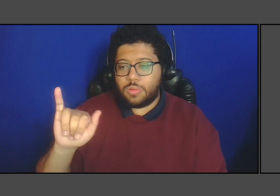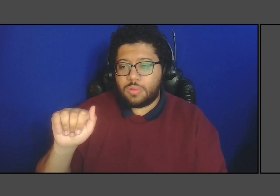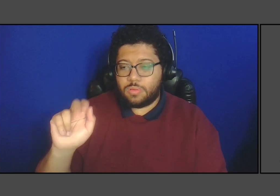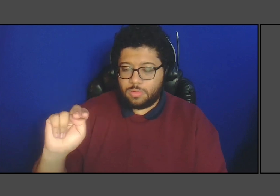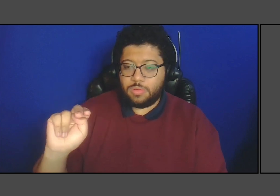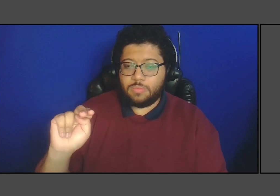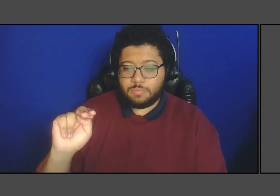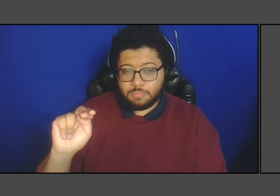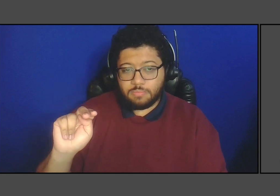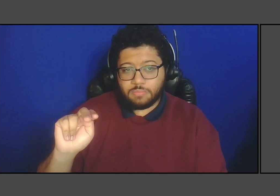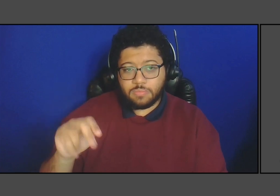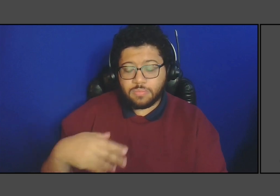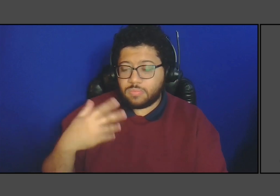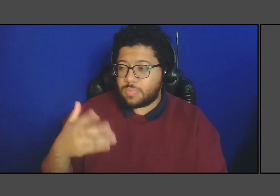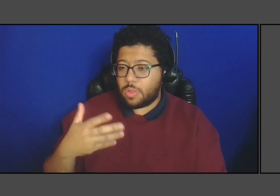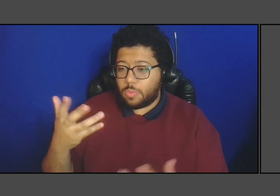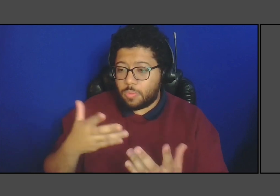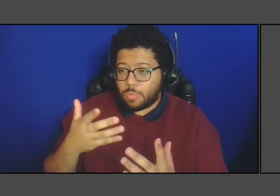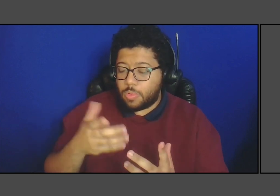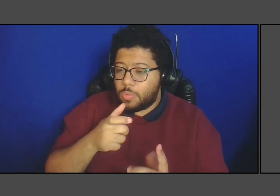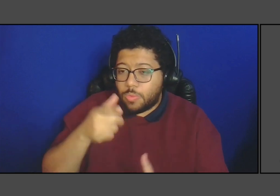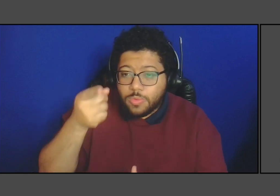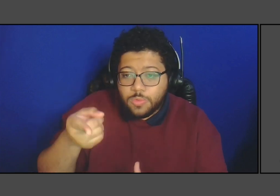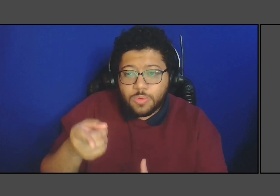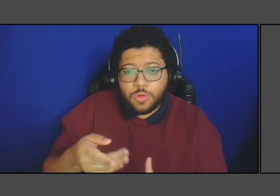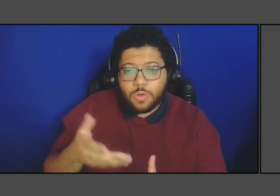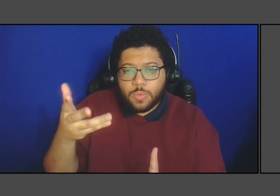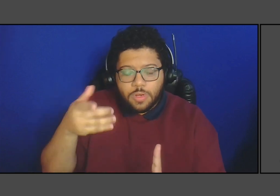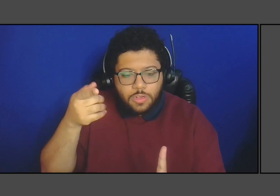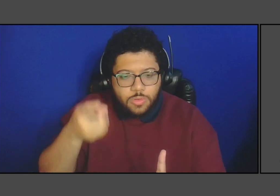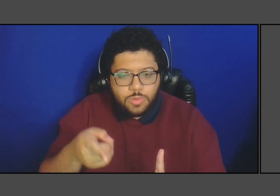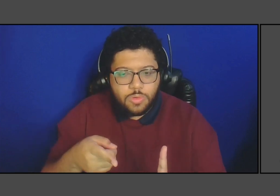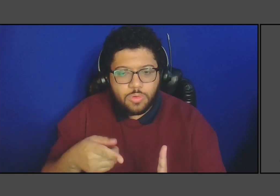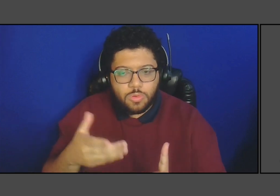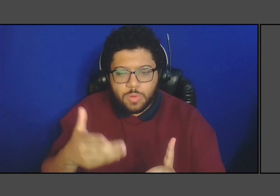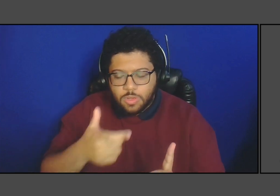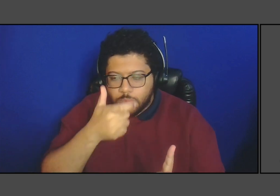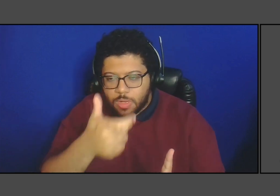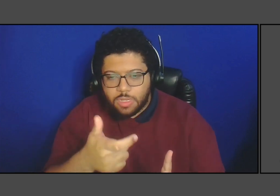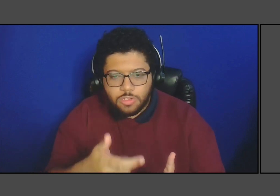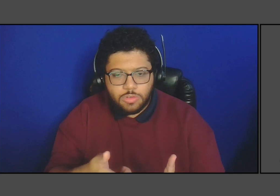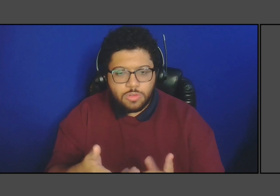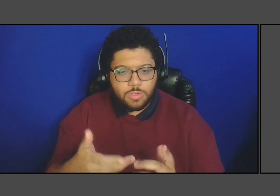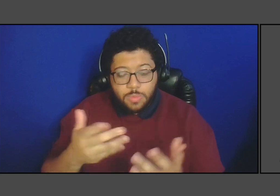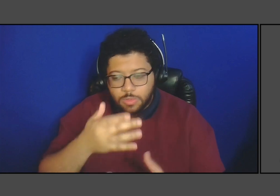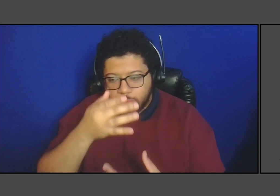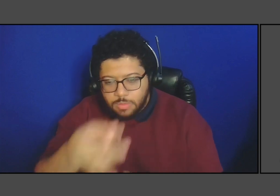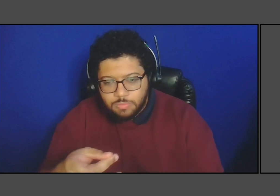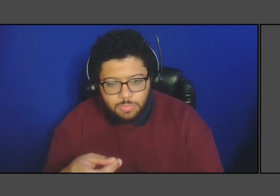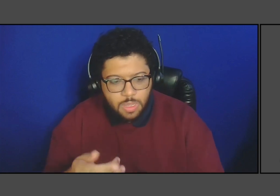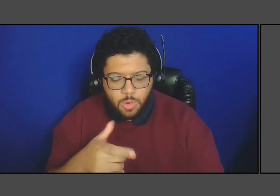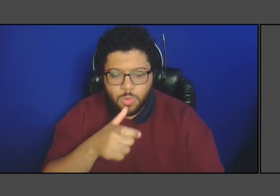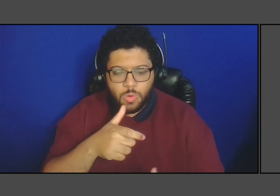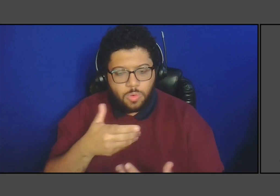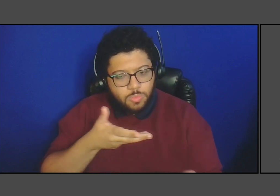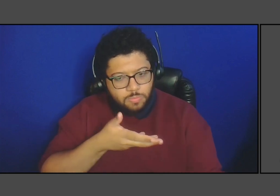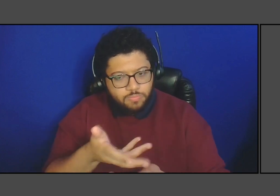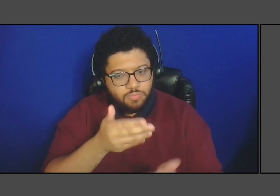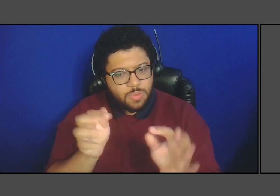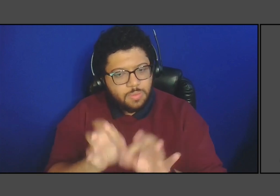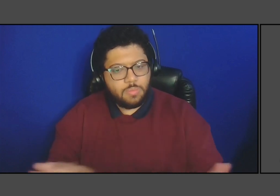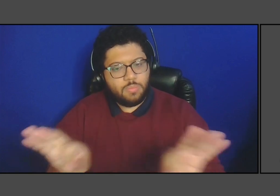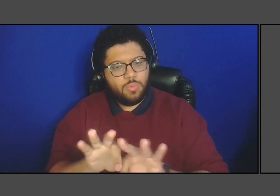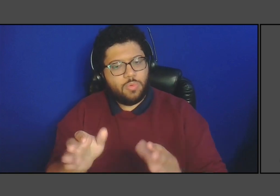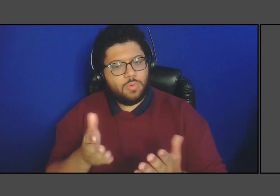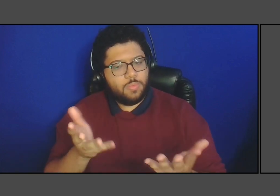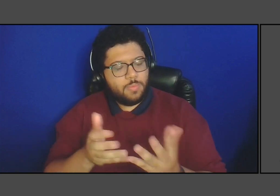who are you, what are you watching, interested in, who you think is engaging in a really vital way?